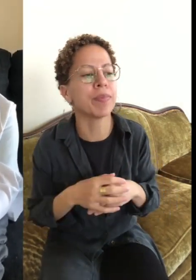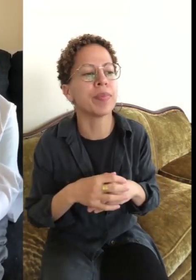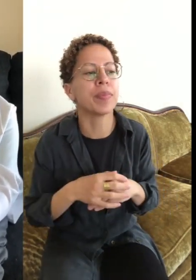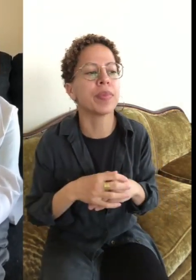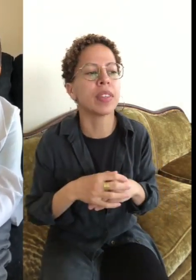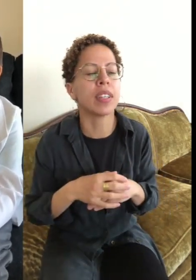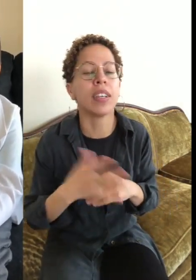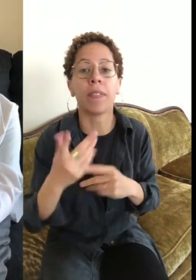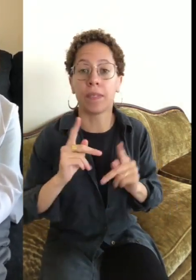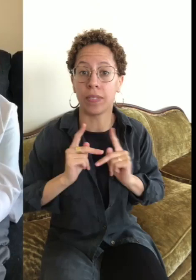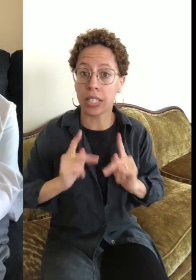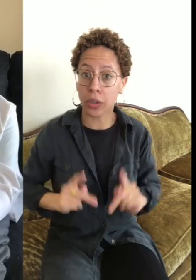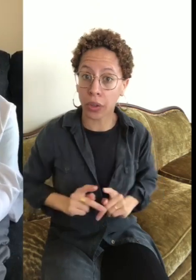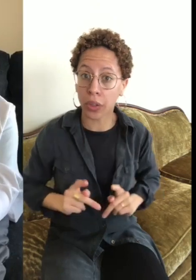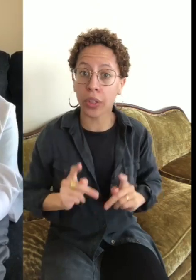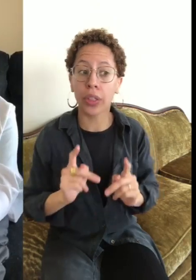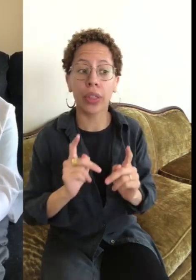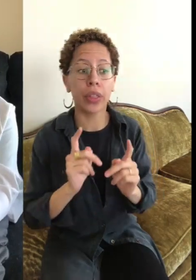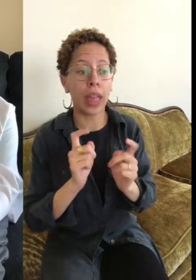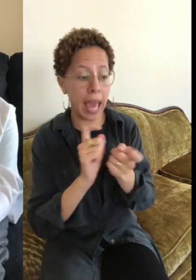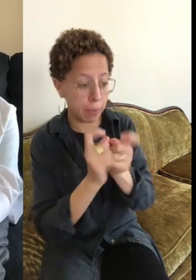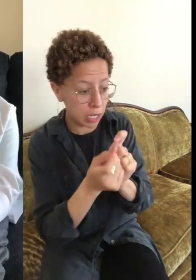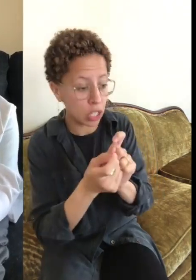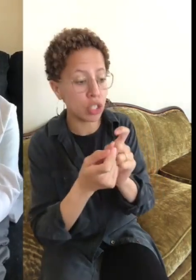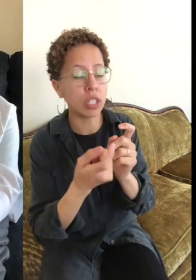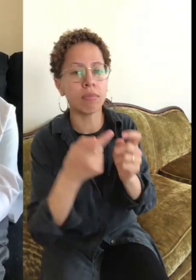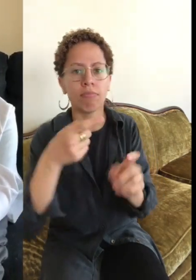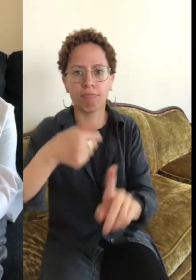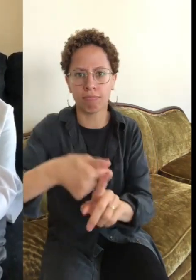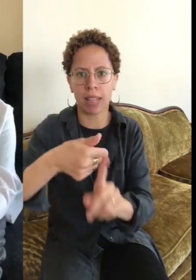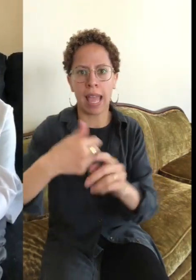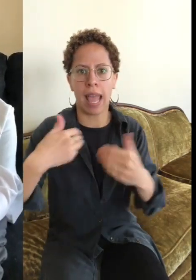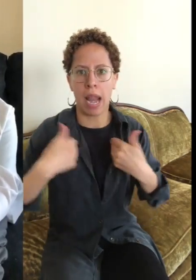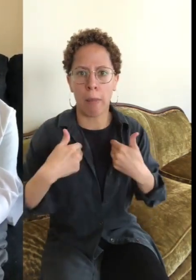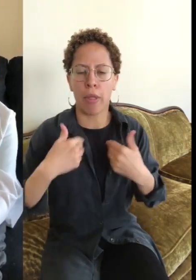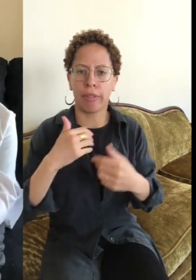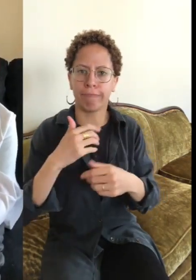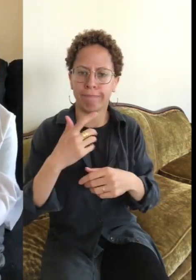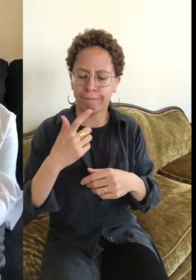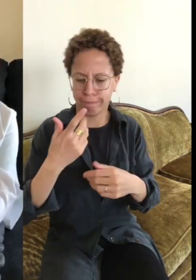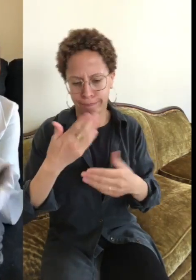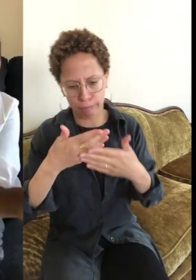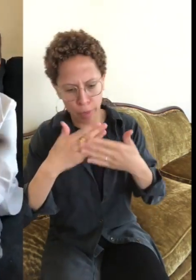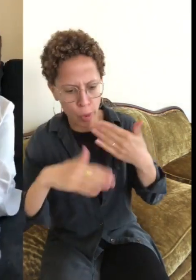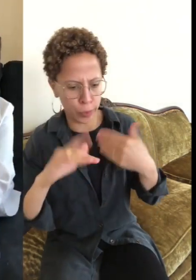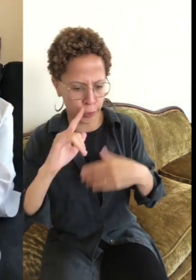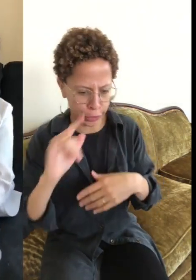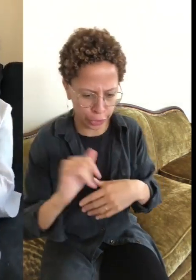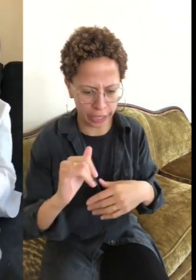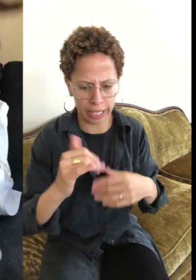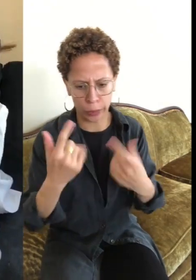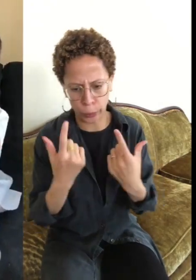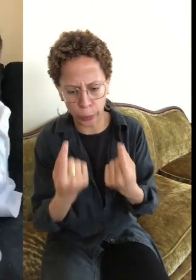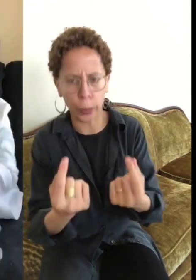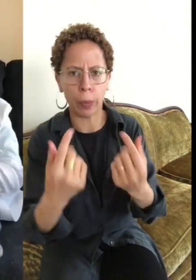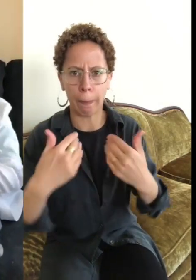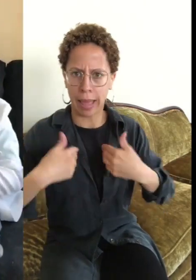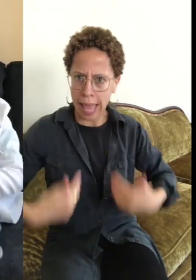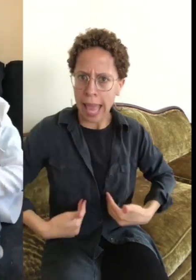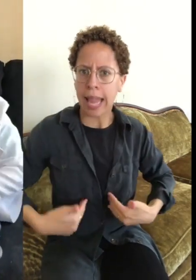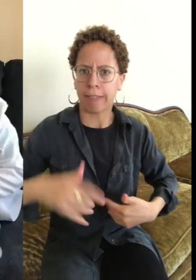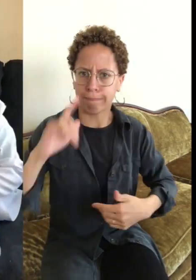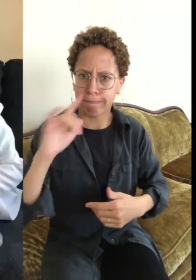adaptation are how an animal is created or evolved or born. So things that it has to do with its body that helps it.